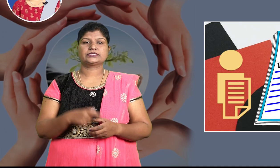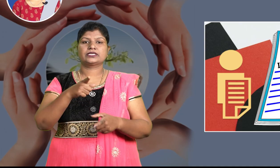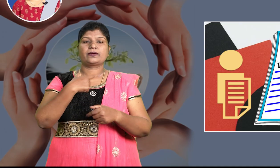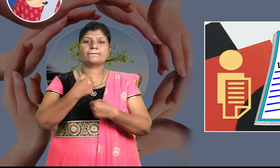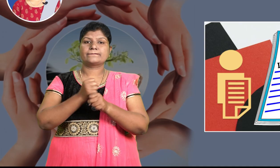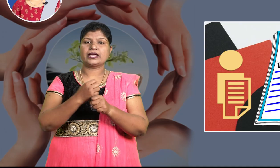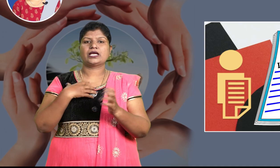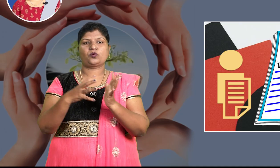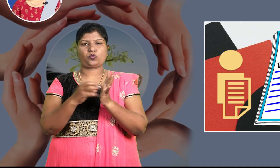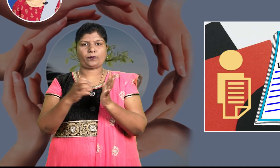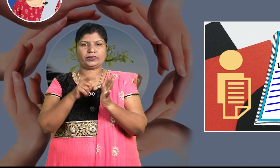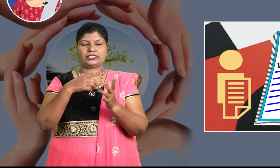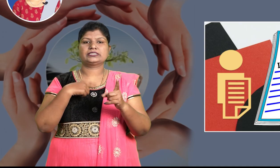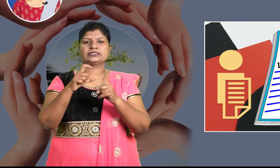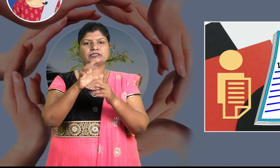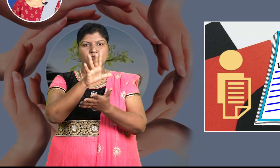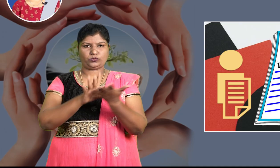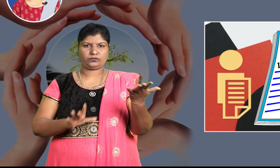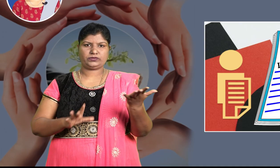making copies of the document.